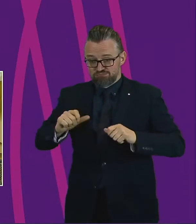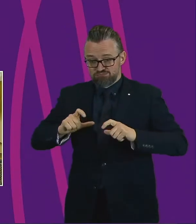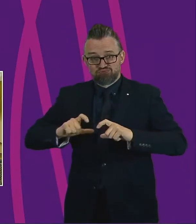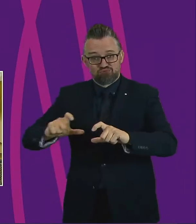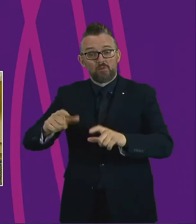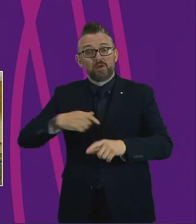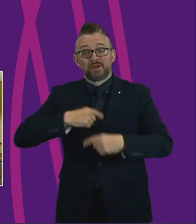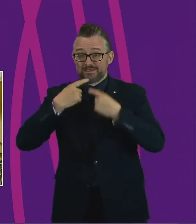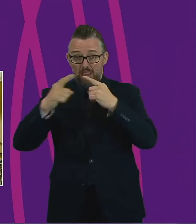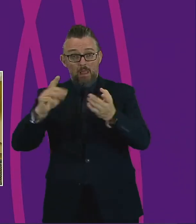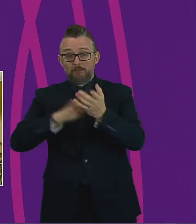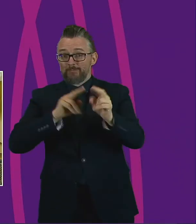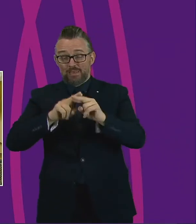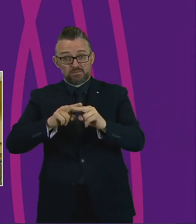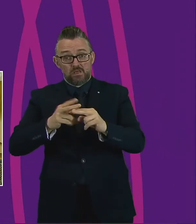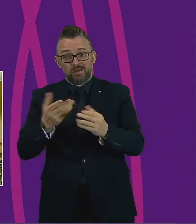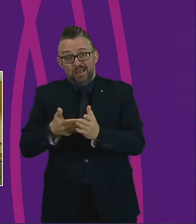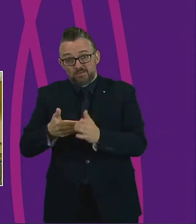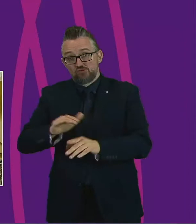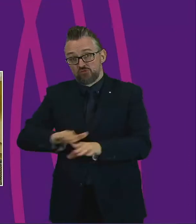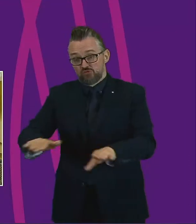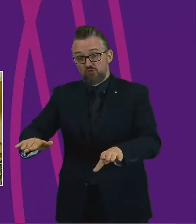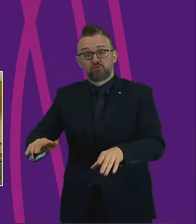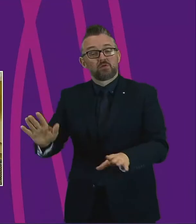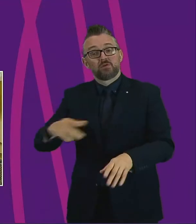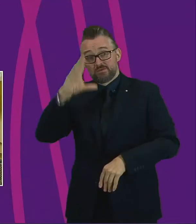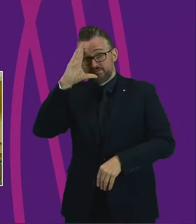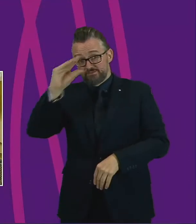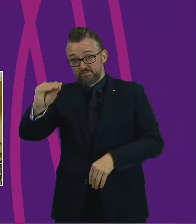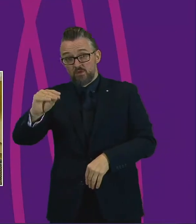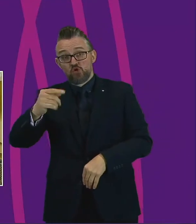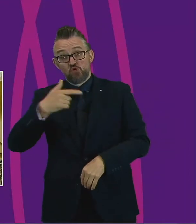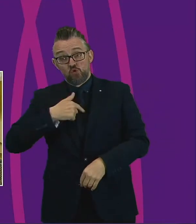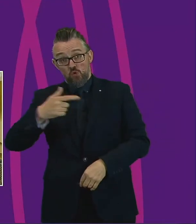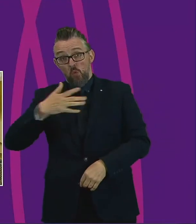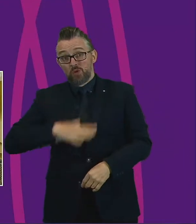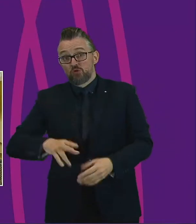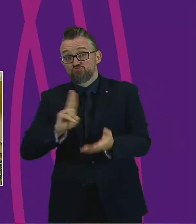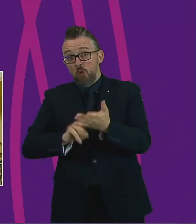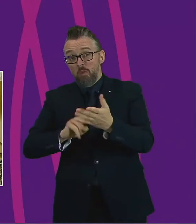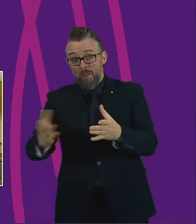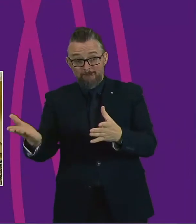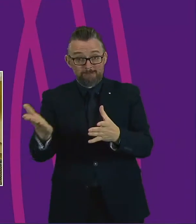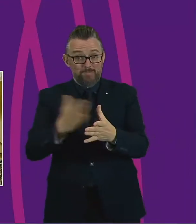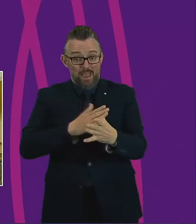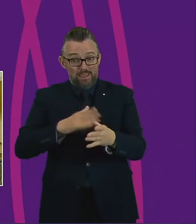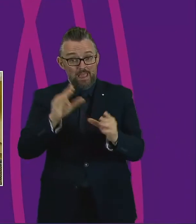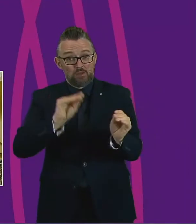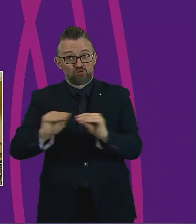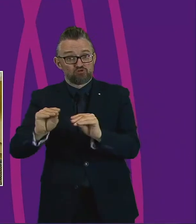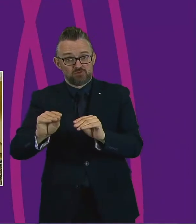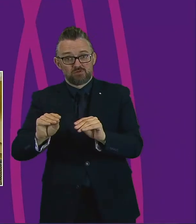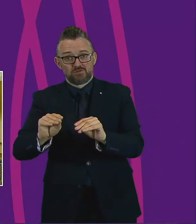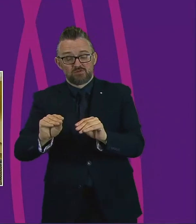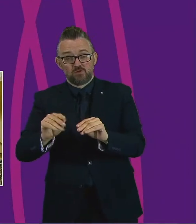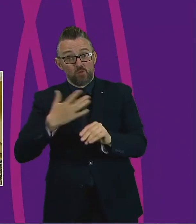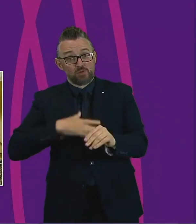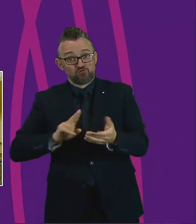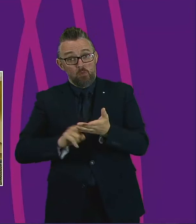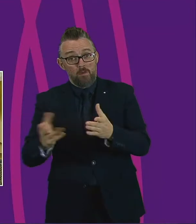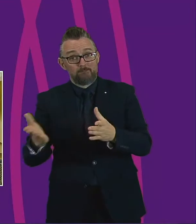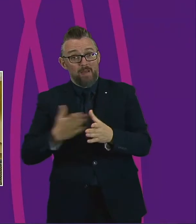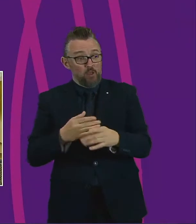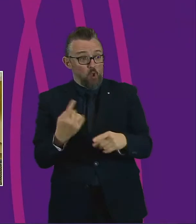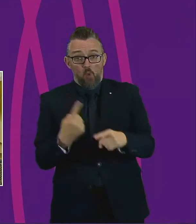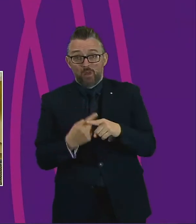young people is, as it has always been, to get normality back into education, as we want to get it into every aspect of our lives as